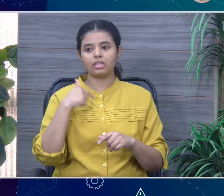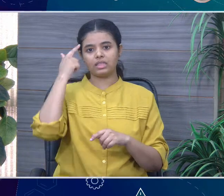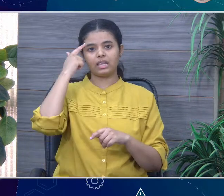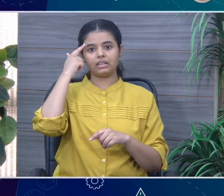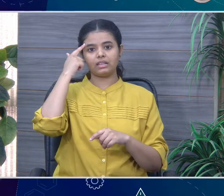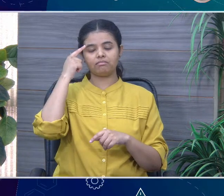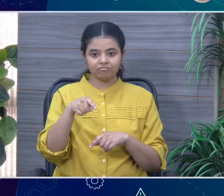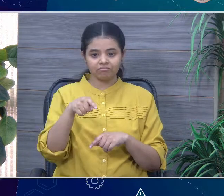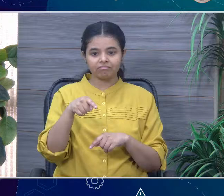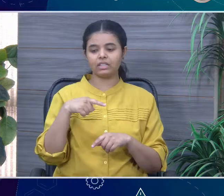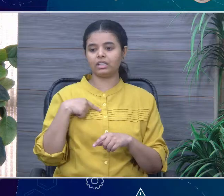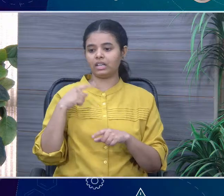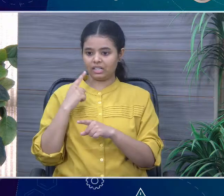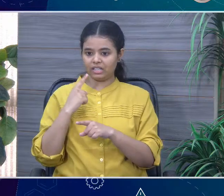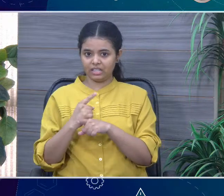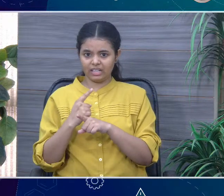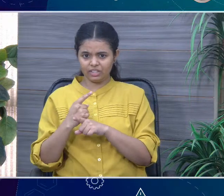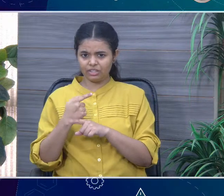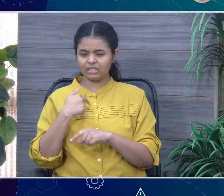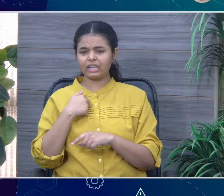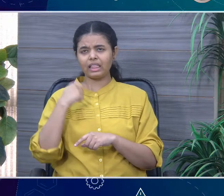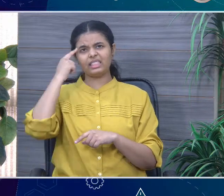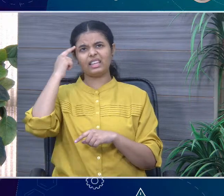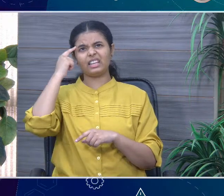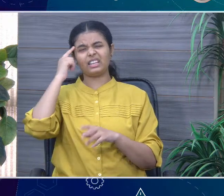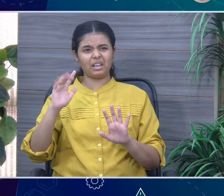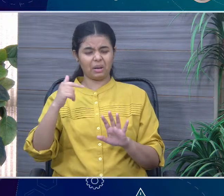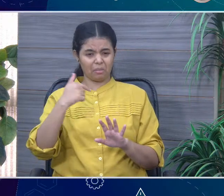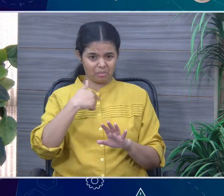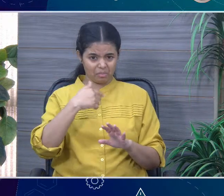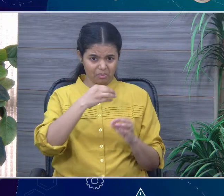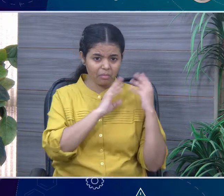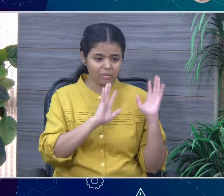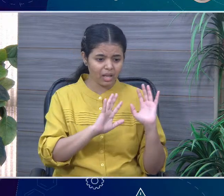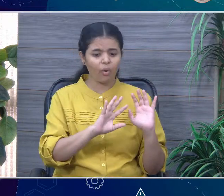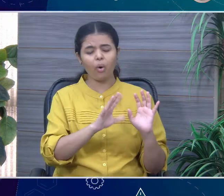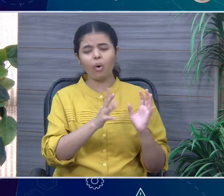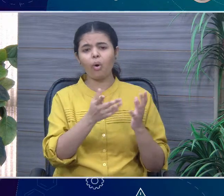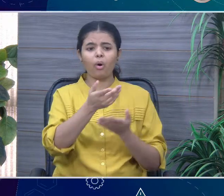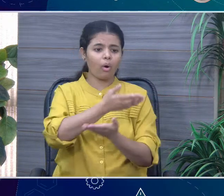as a teacher, was it my responsibility to